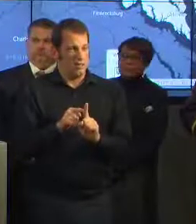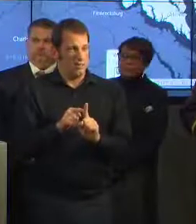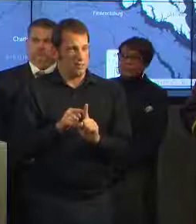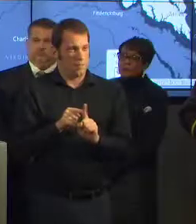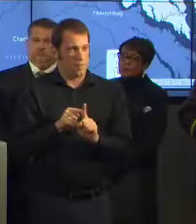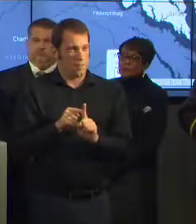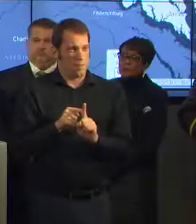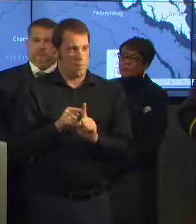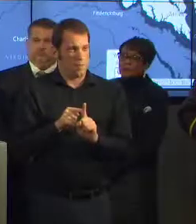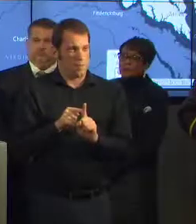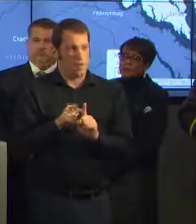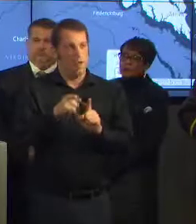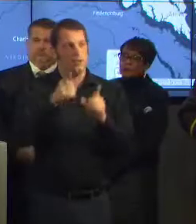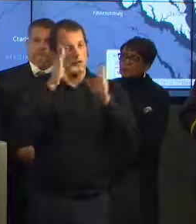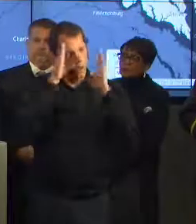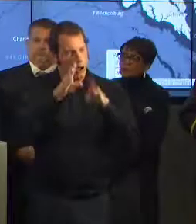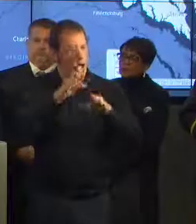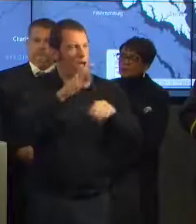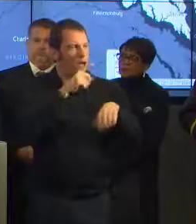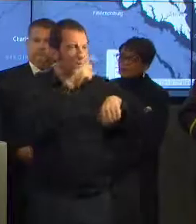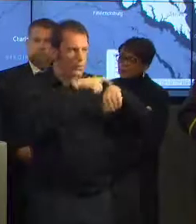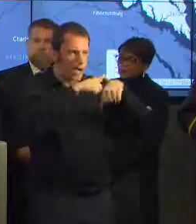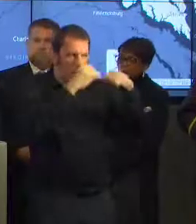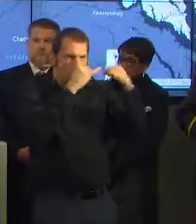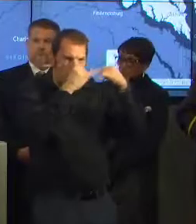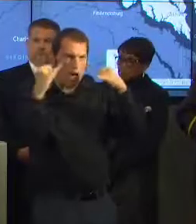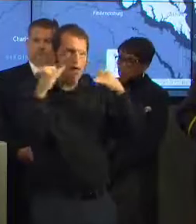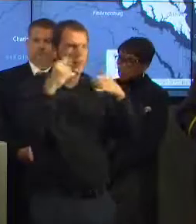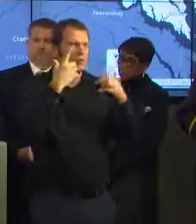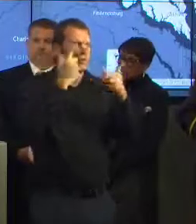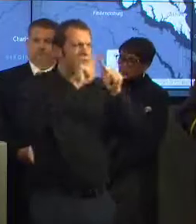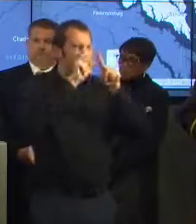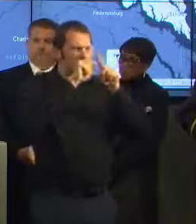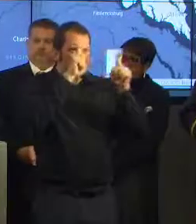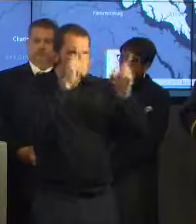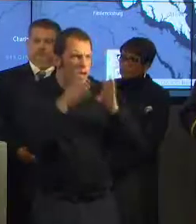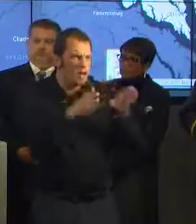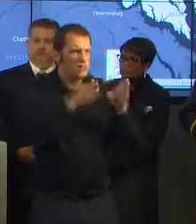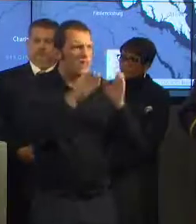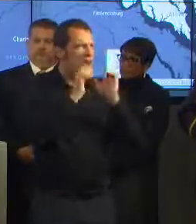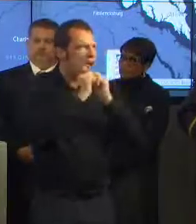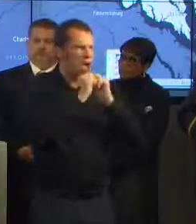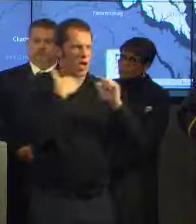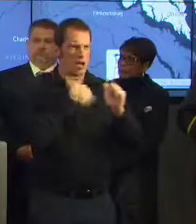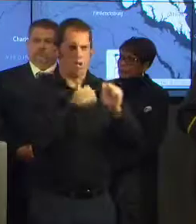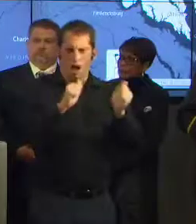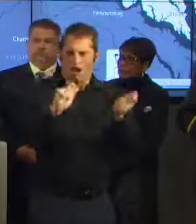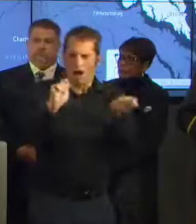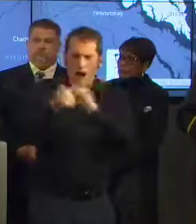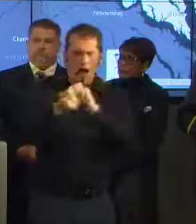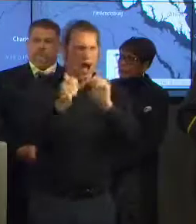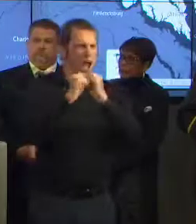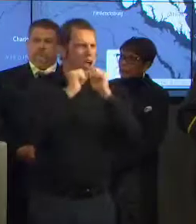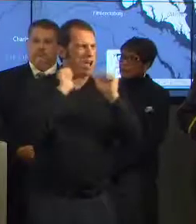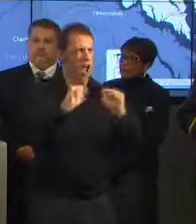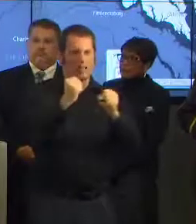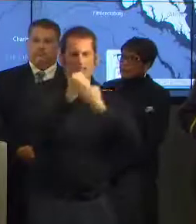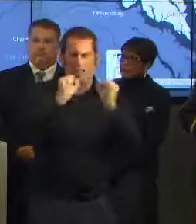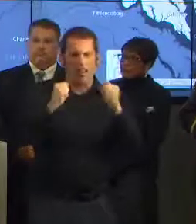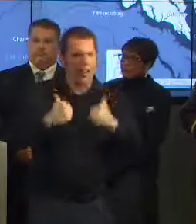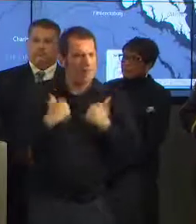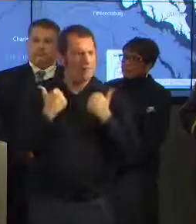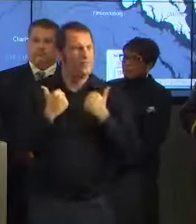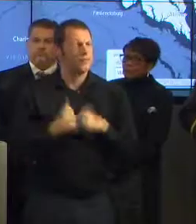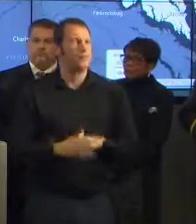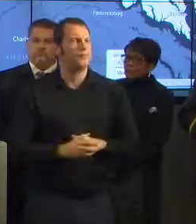All of this will drive out efficiency and, most importantly, make a difference in saving lives. It is important to note that unlike managing the response to a